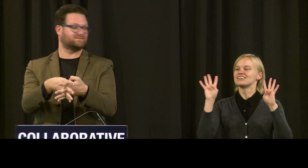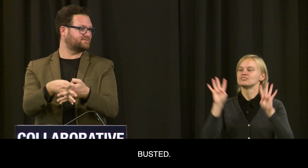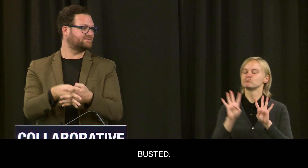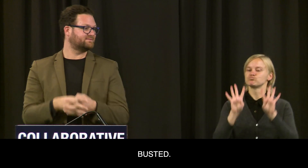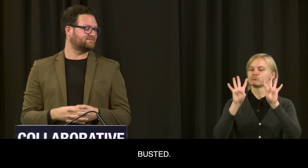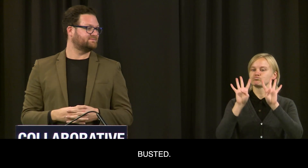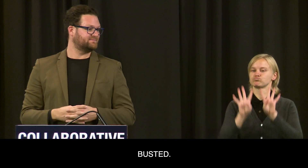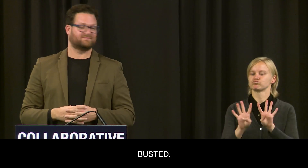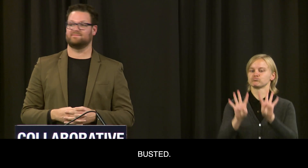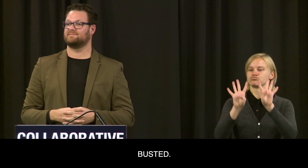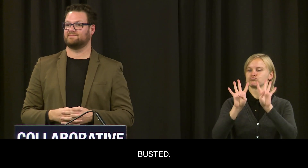Busted.